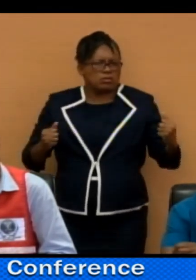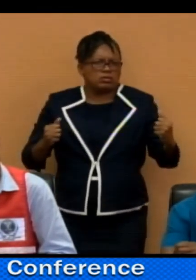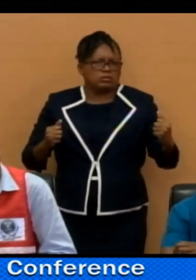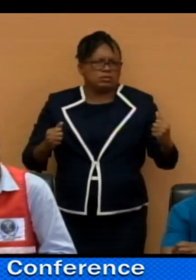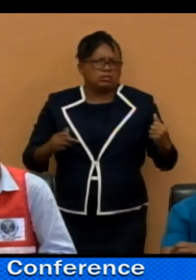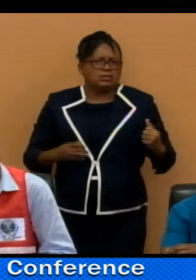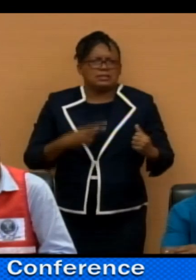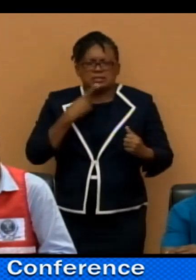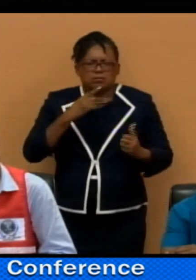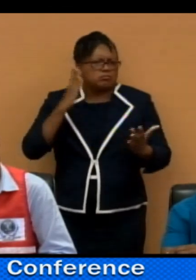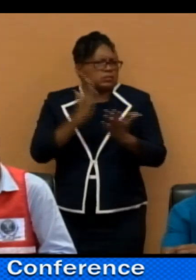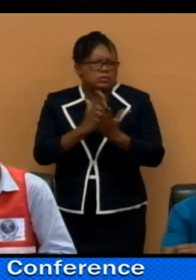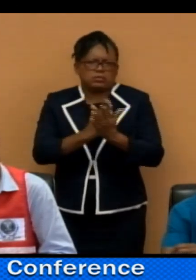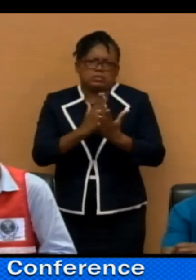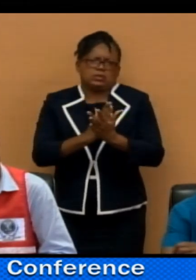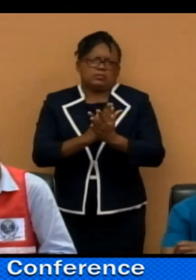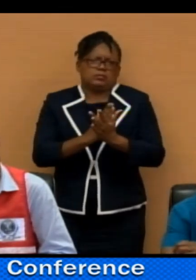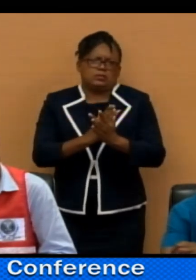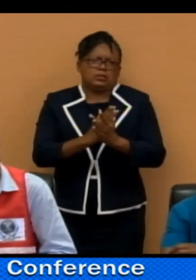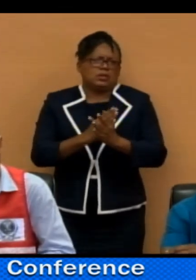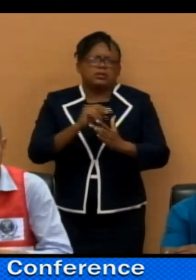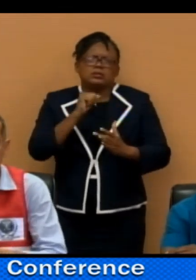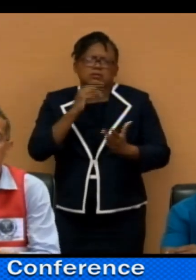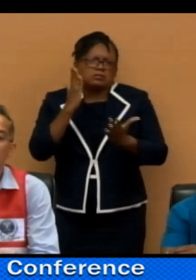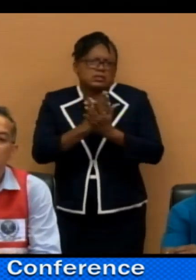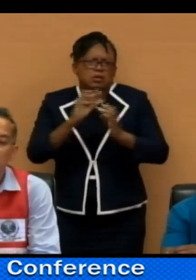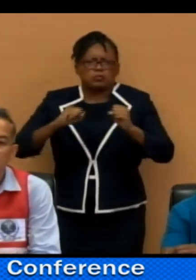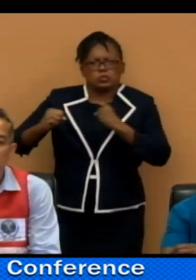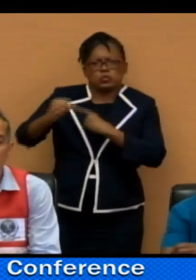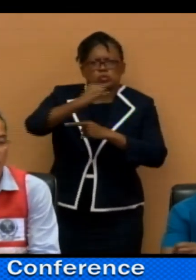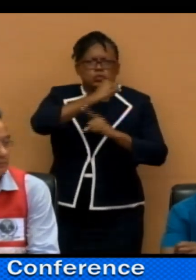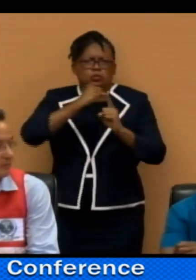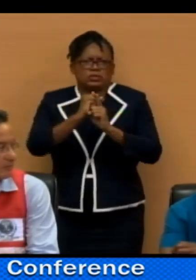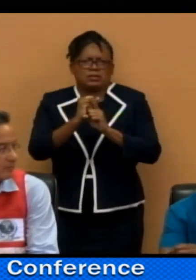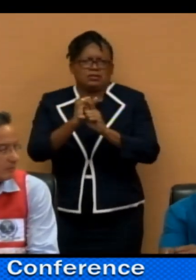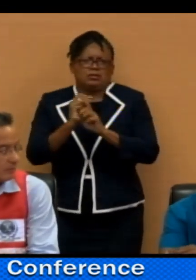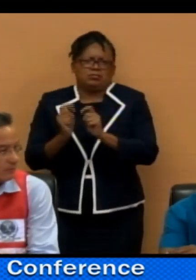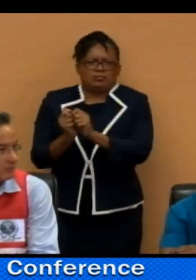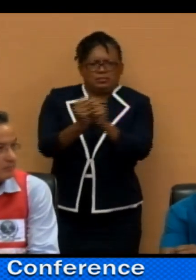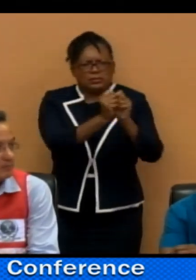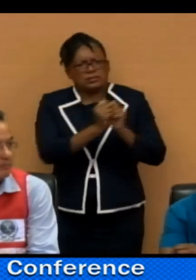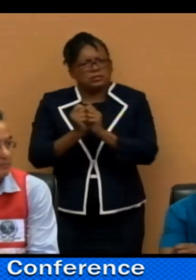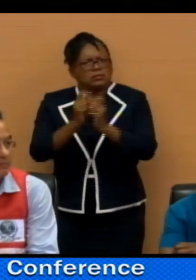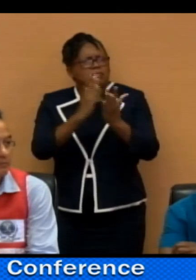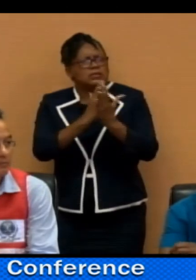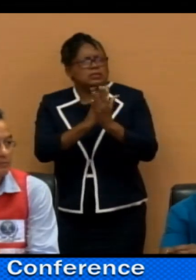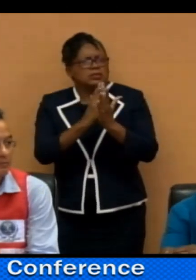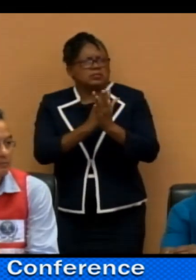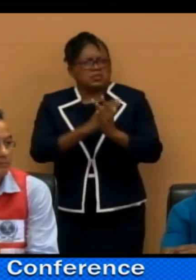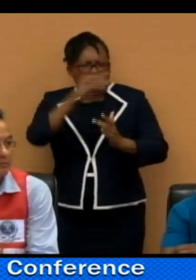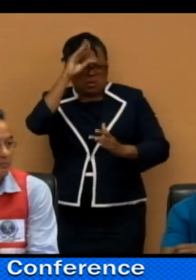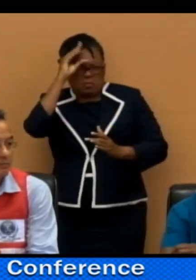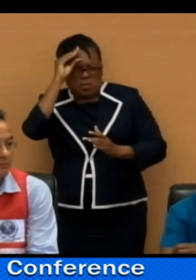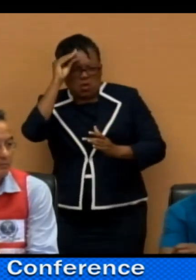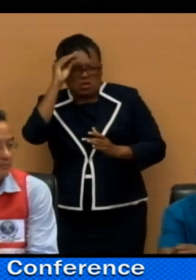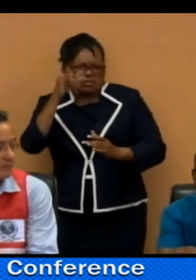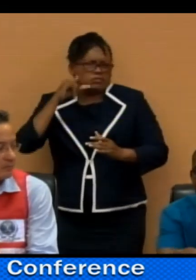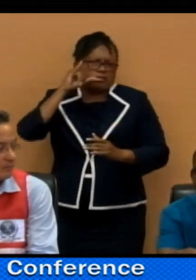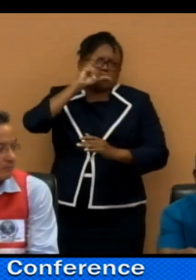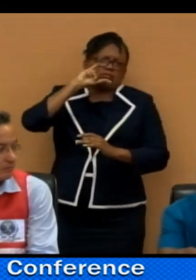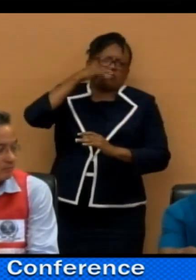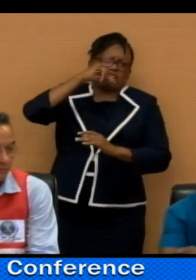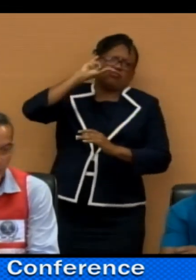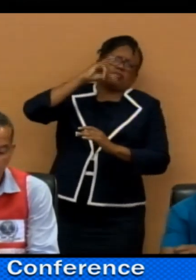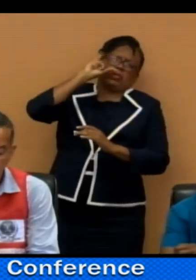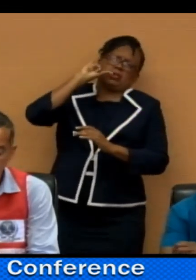I'm strongly advising against social gatherings. I was told that guys get by the bars sometimes, under